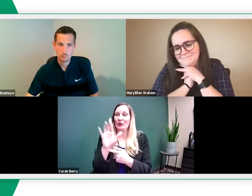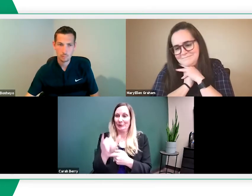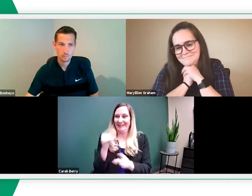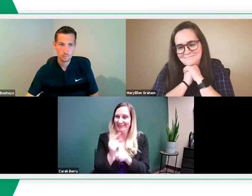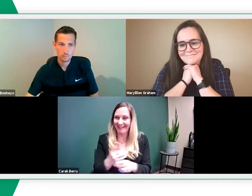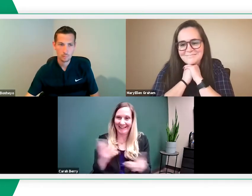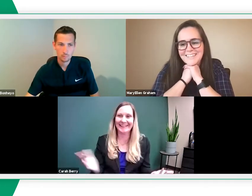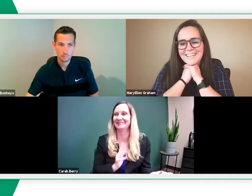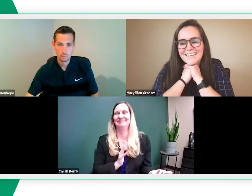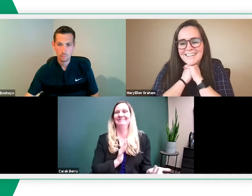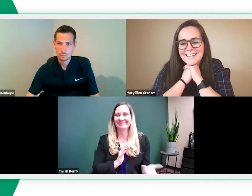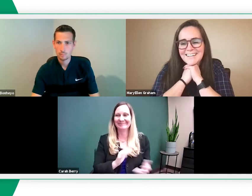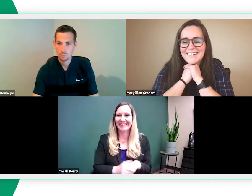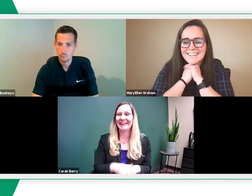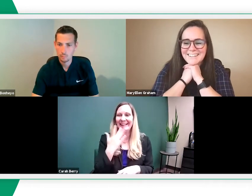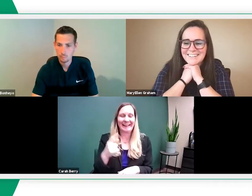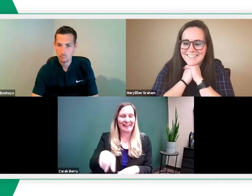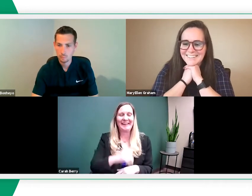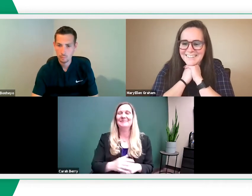Or if they're lucky, they win the lottery.